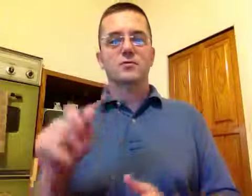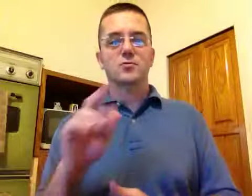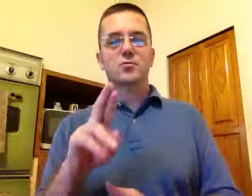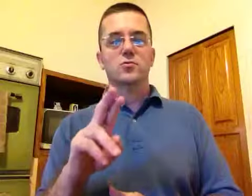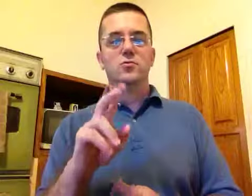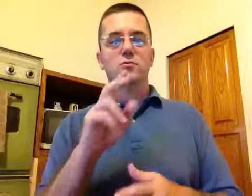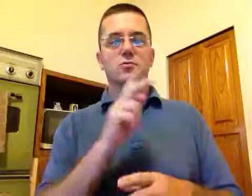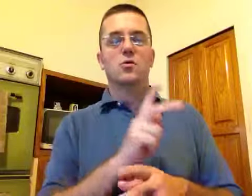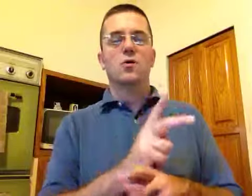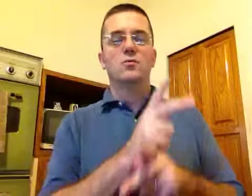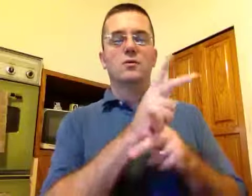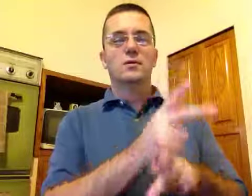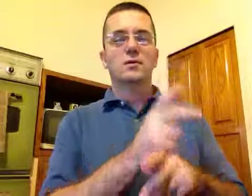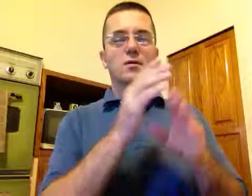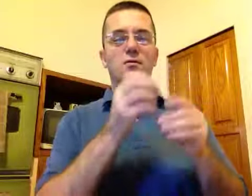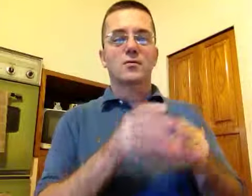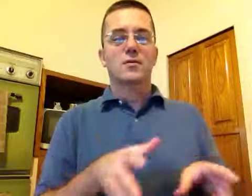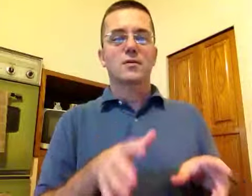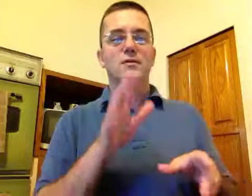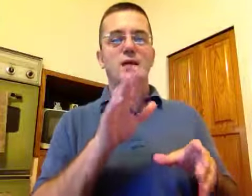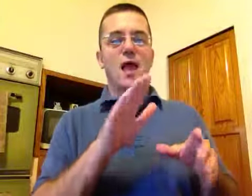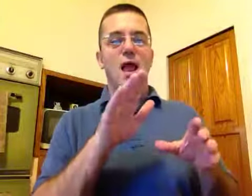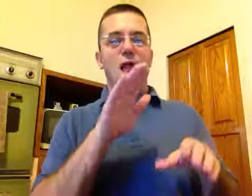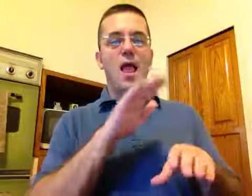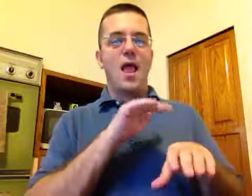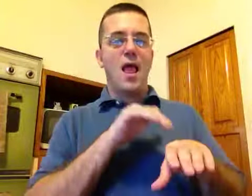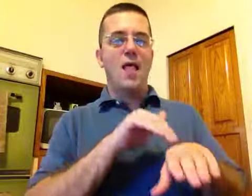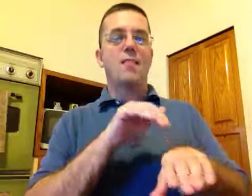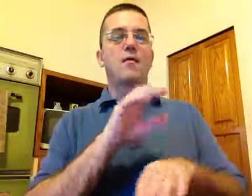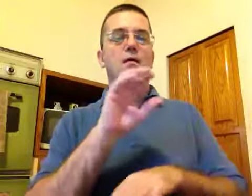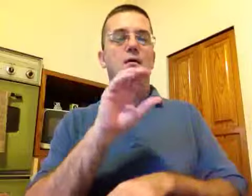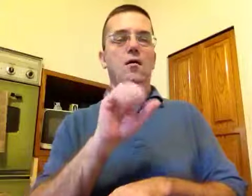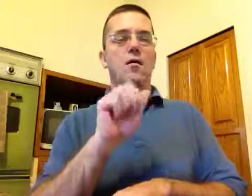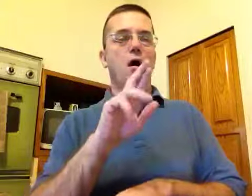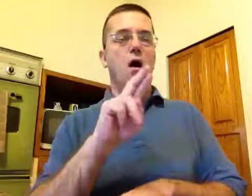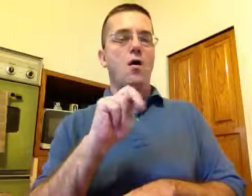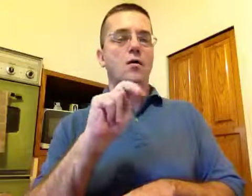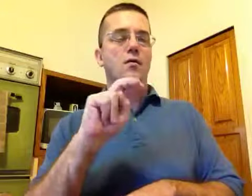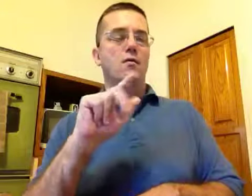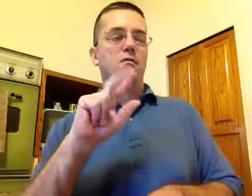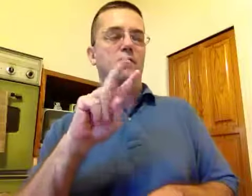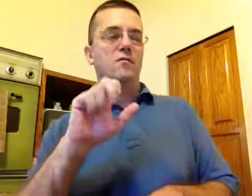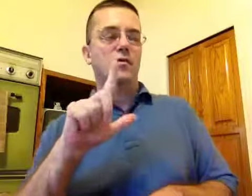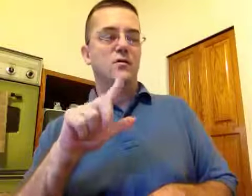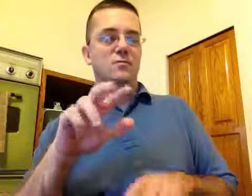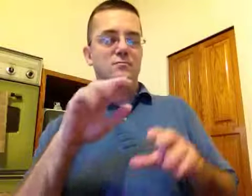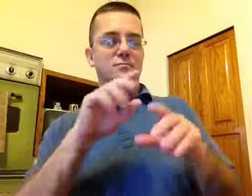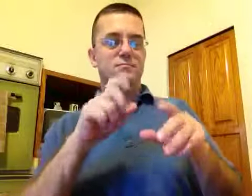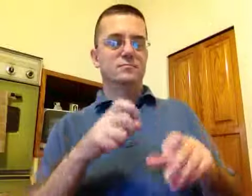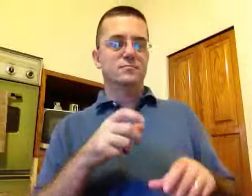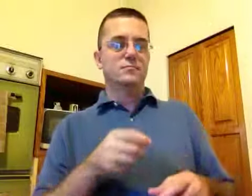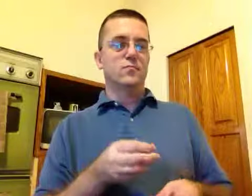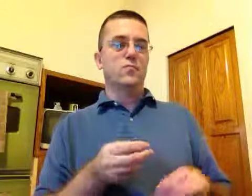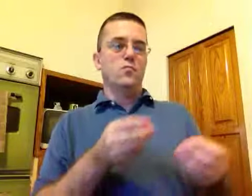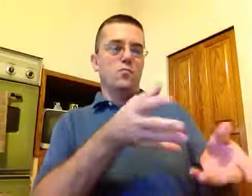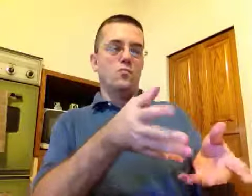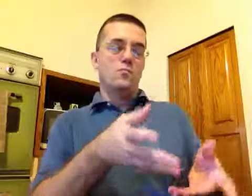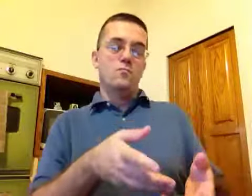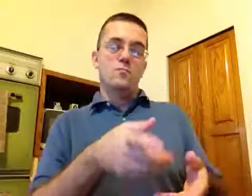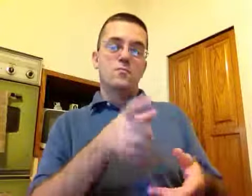at the Carnival. Actually happened to a Ramsey kid. We gave them enough rope to hang themselves. They went and decided they had to play the game.